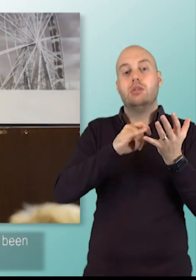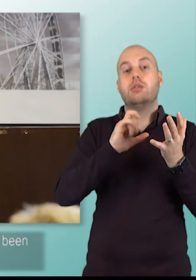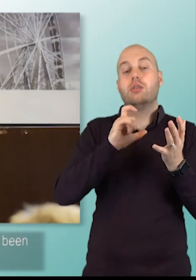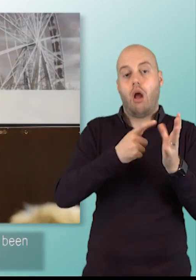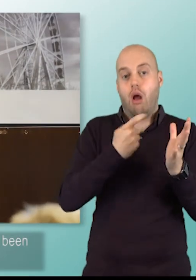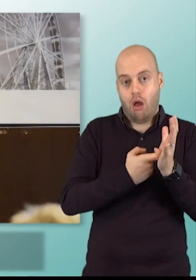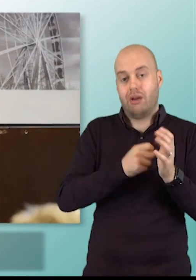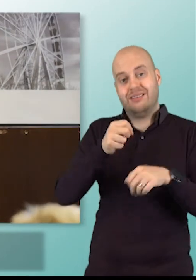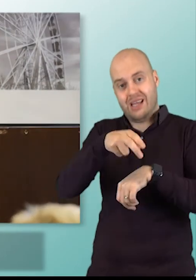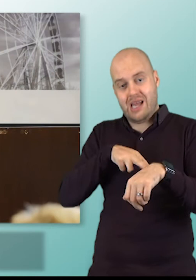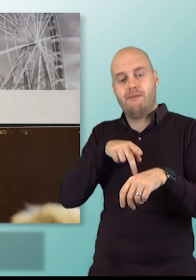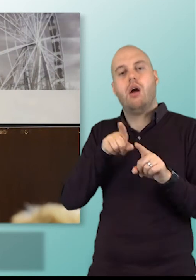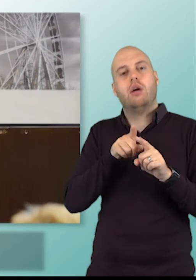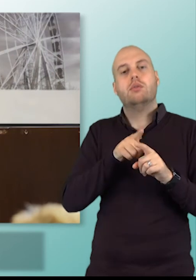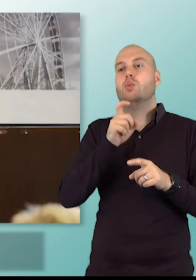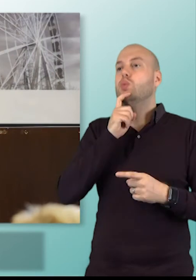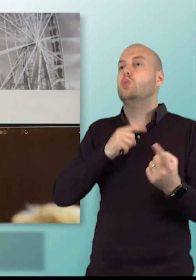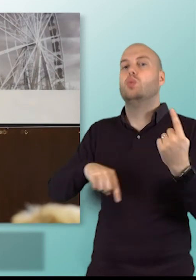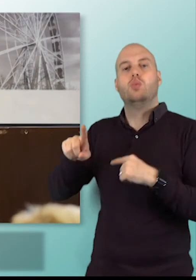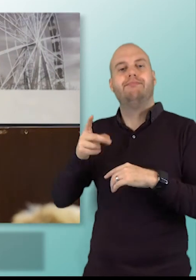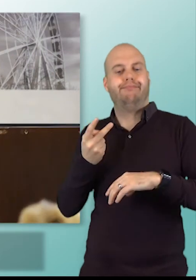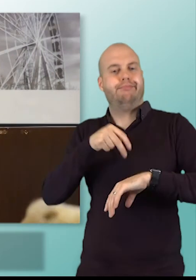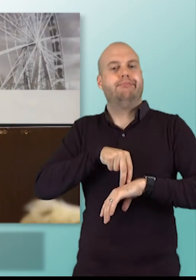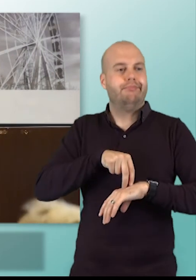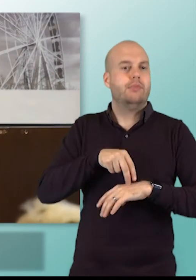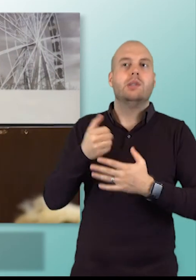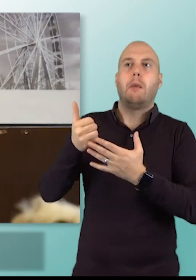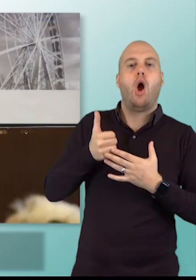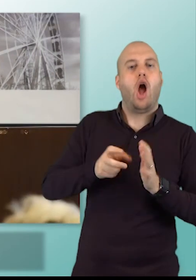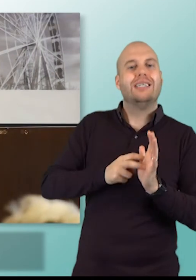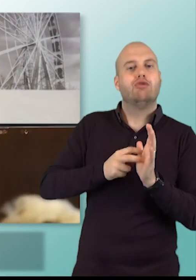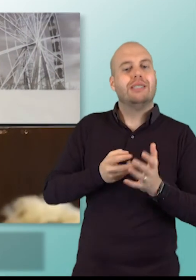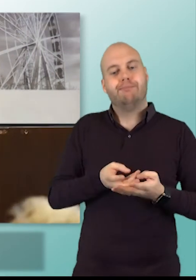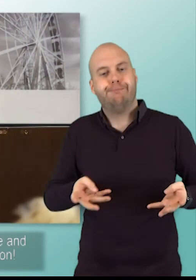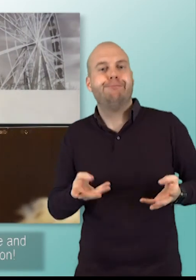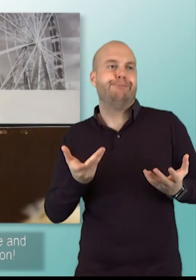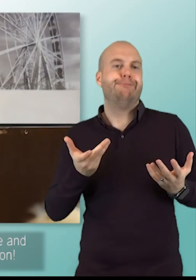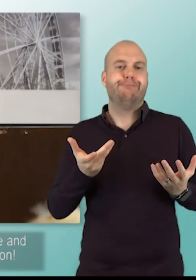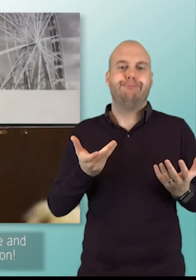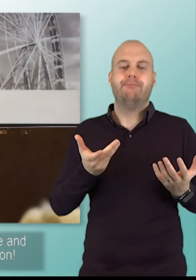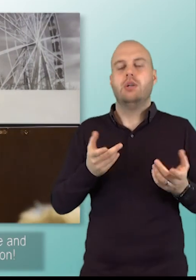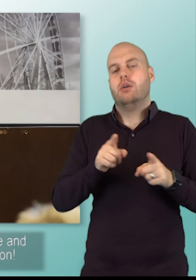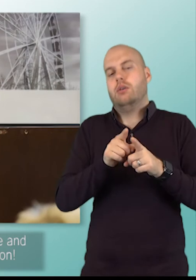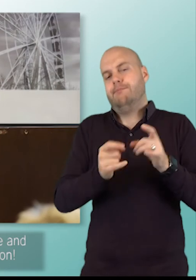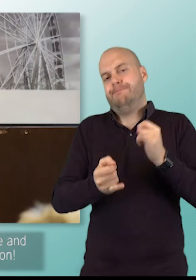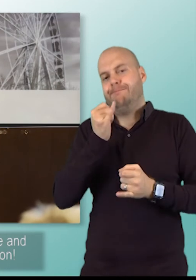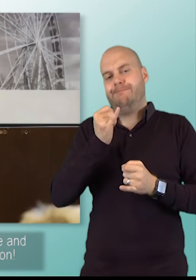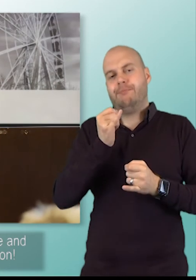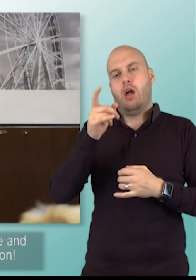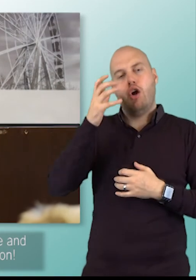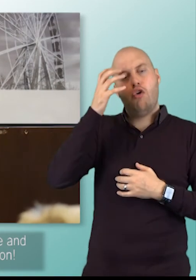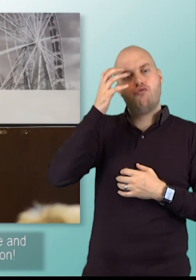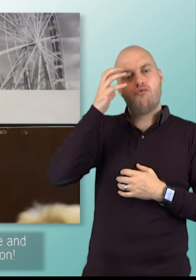equally thank you to those that have manned stand and the support organisations that are here. And finally, to the